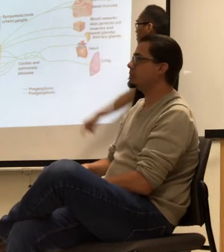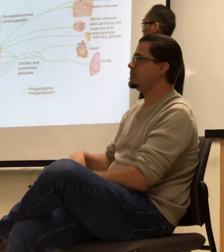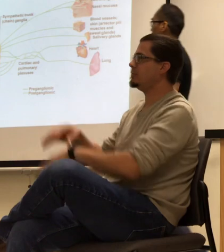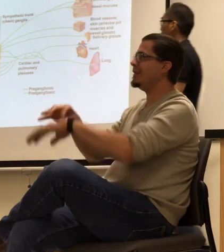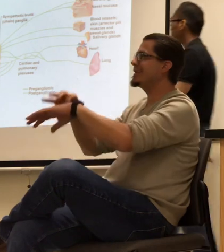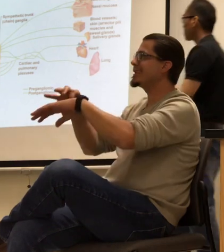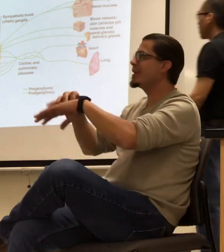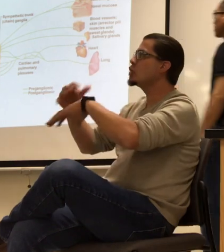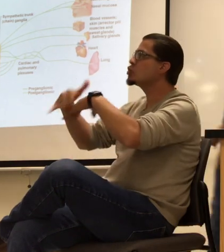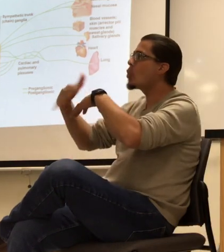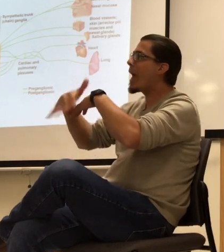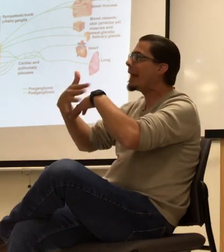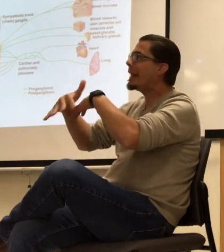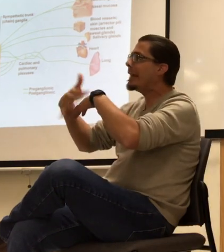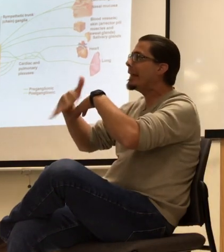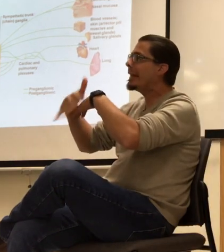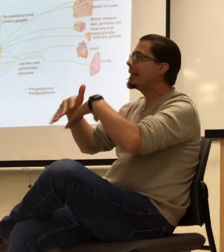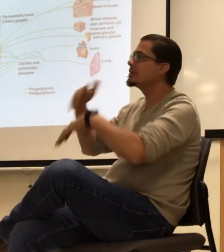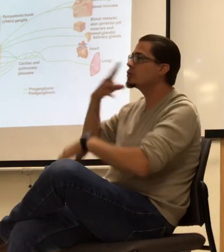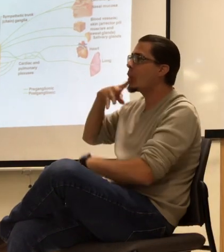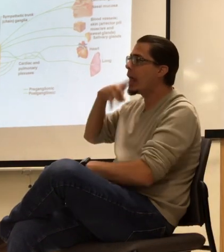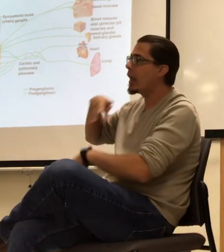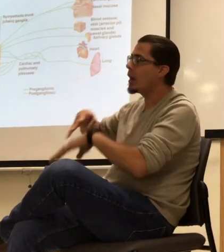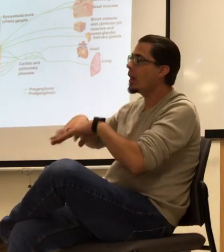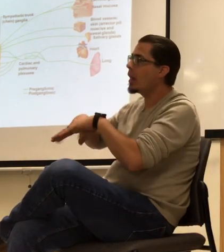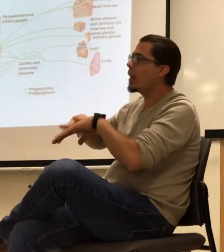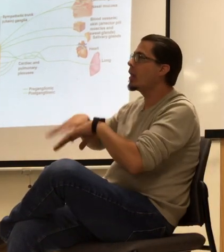Sweating is a sympathetic response.